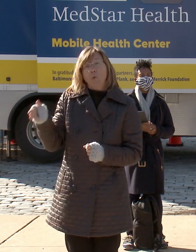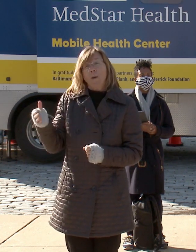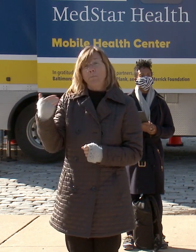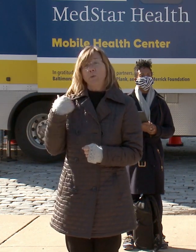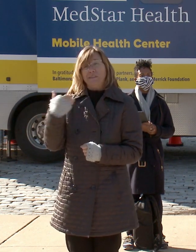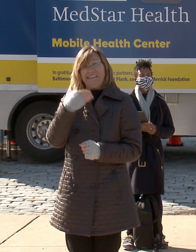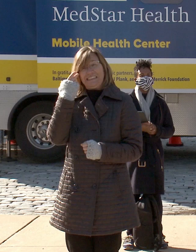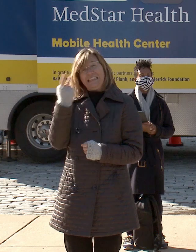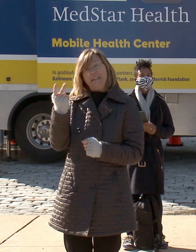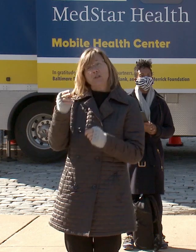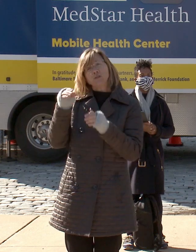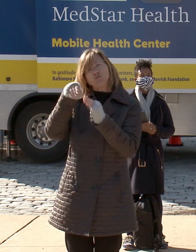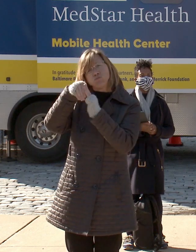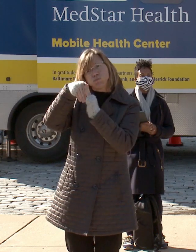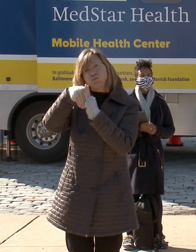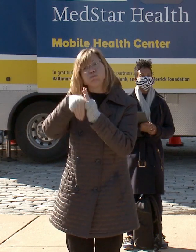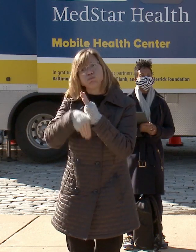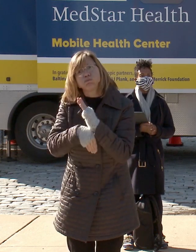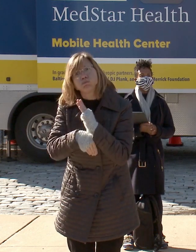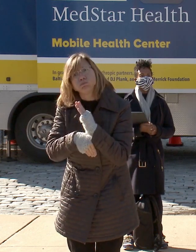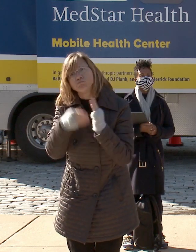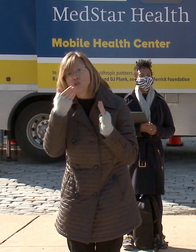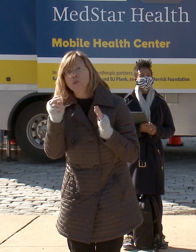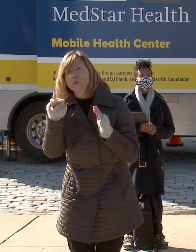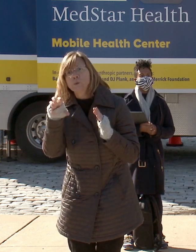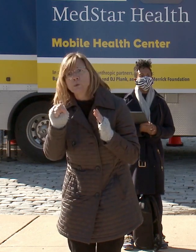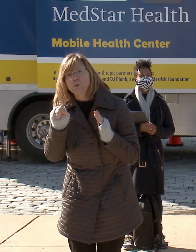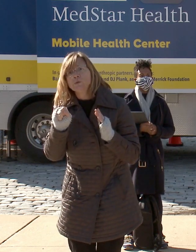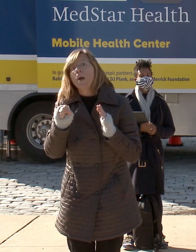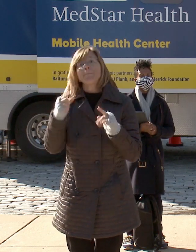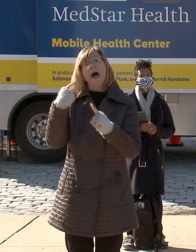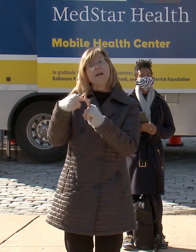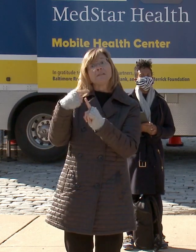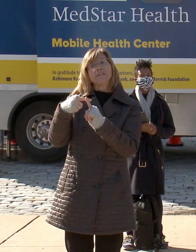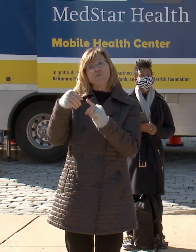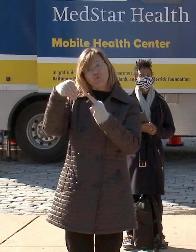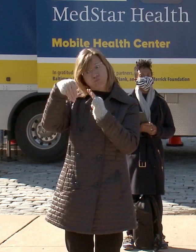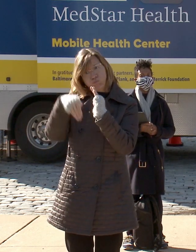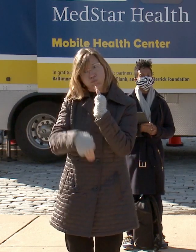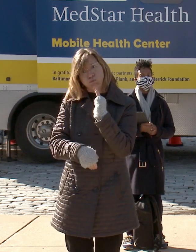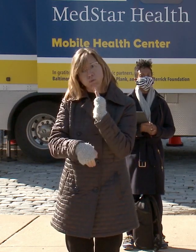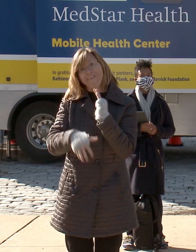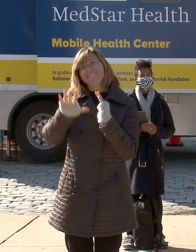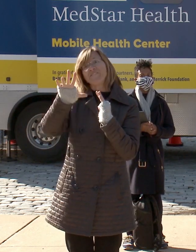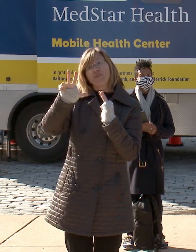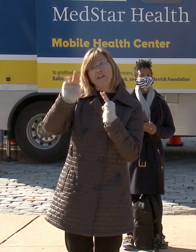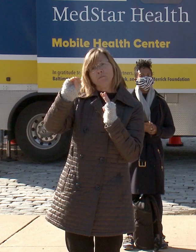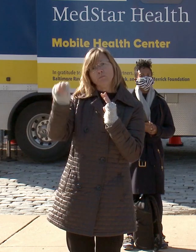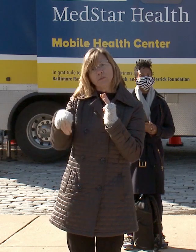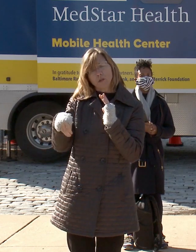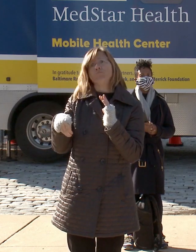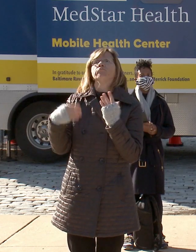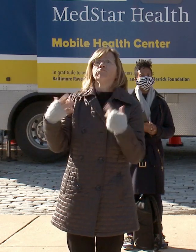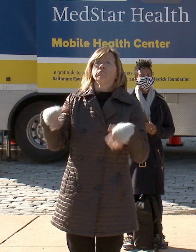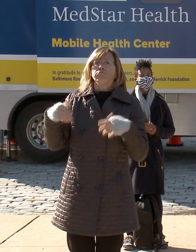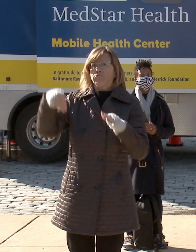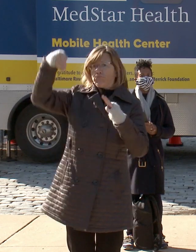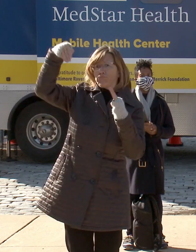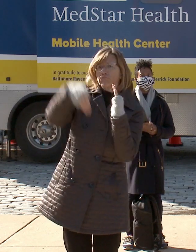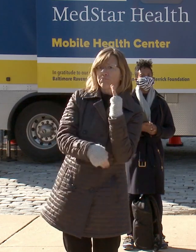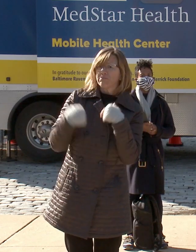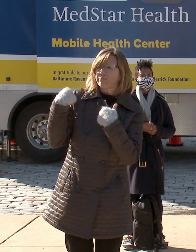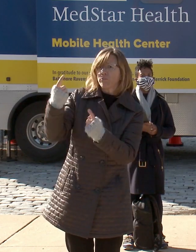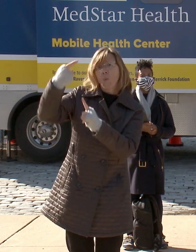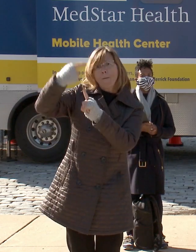downward trend in COVID cases here in Baltimore. Our positivity rate down 53% over the last 4